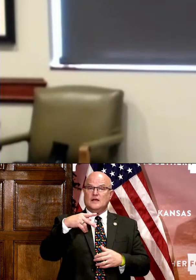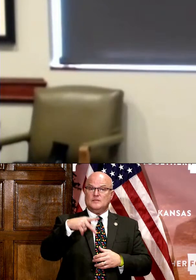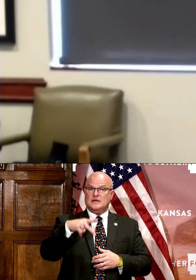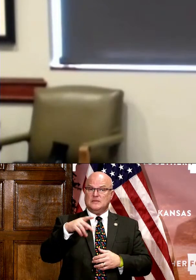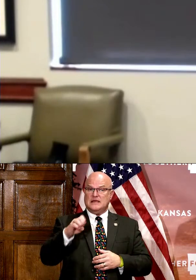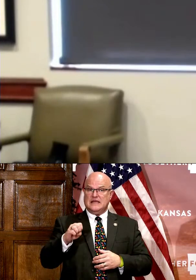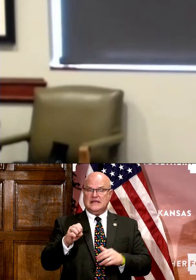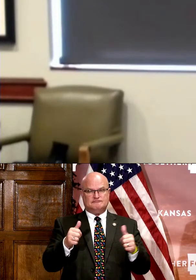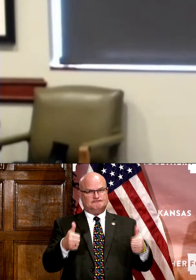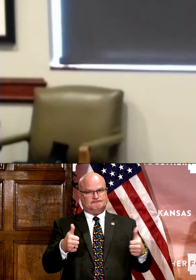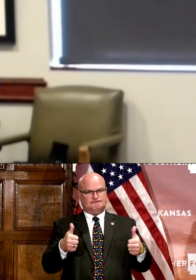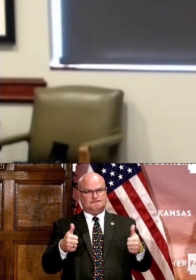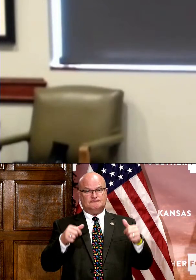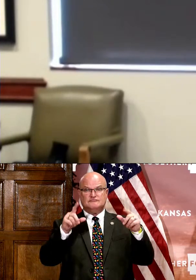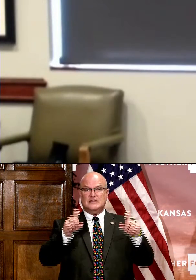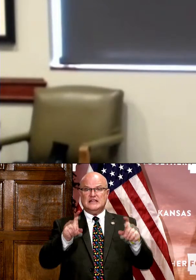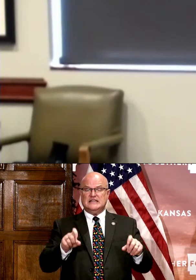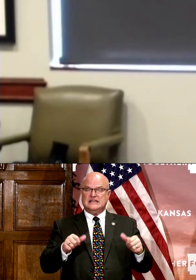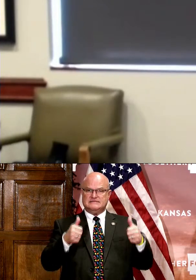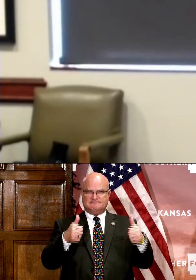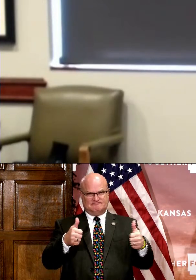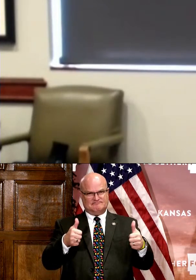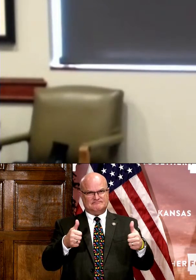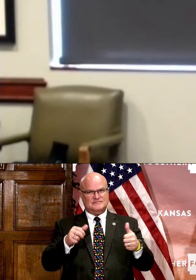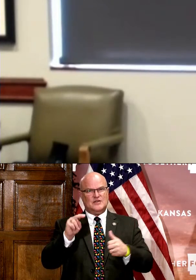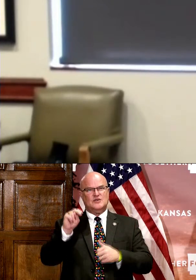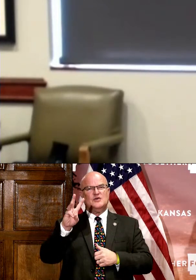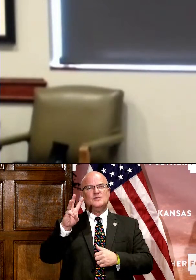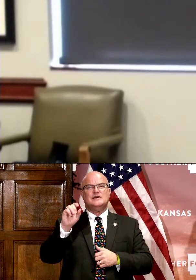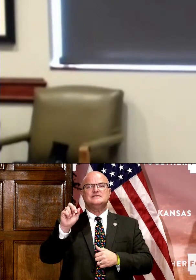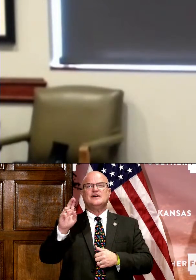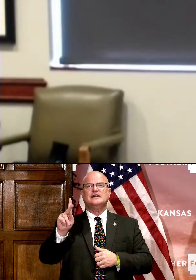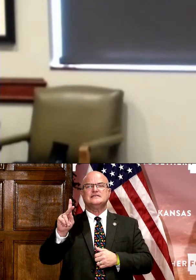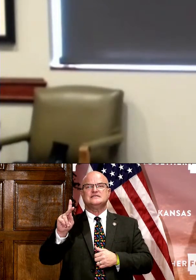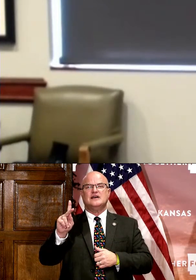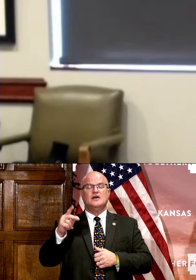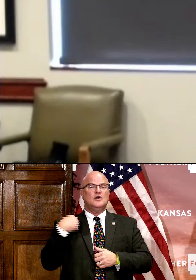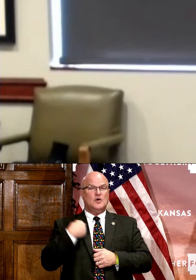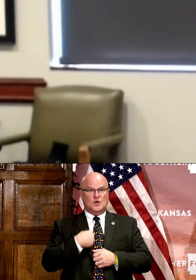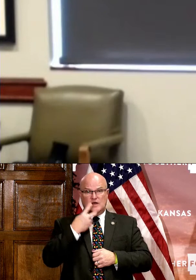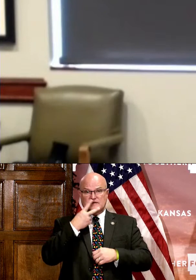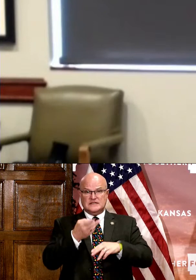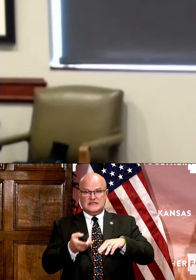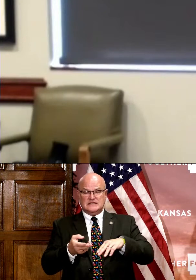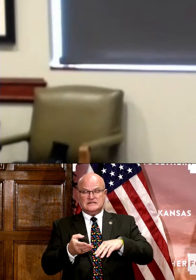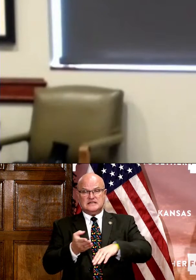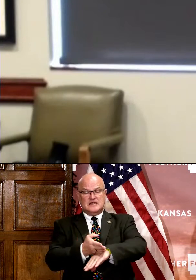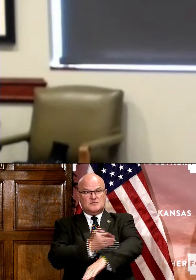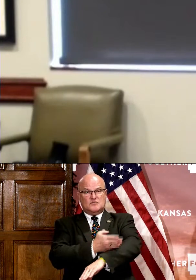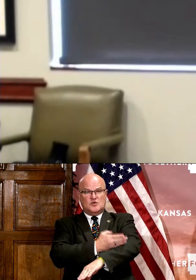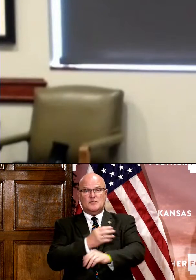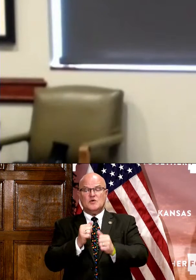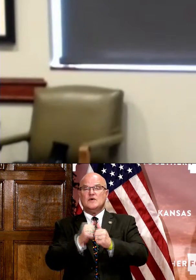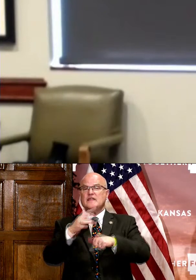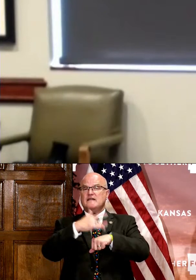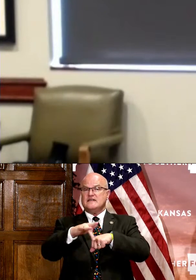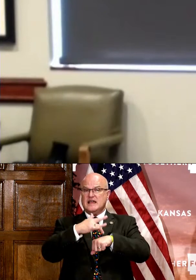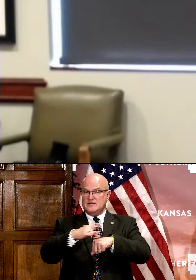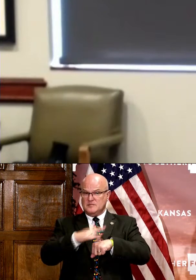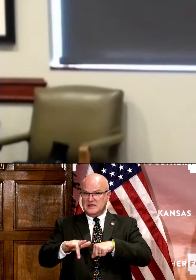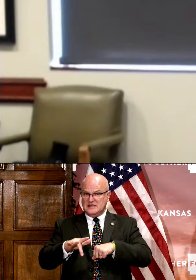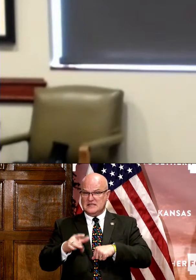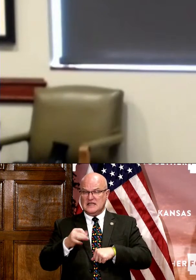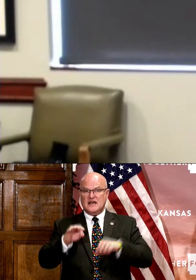good. Testing is good in Northwest Arkansas. We've seen improvements in availability